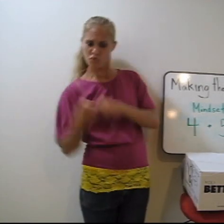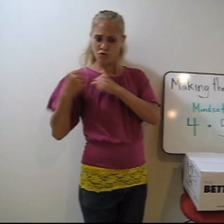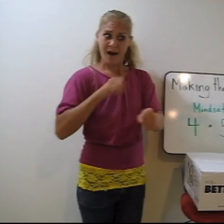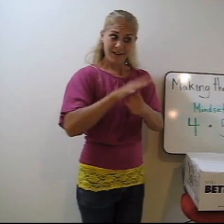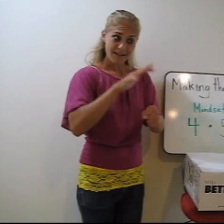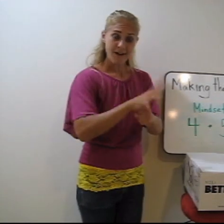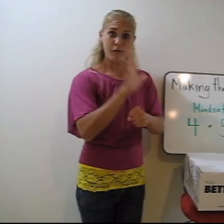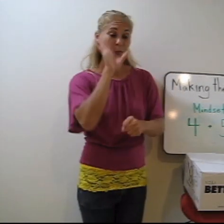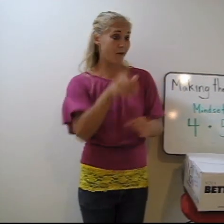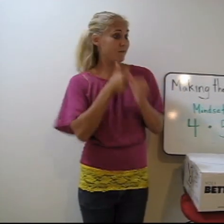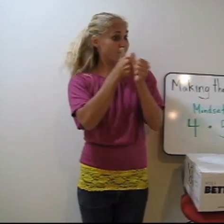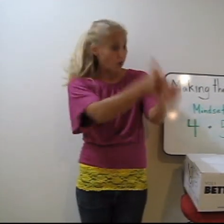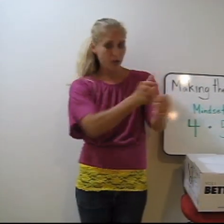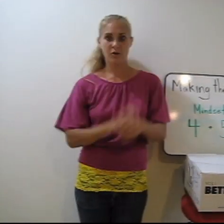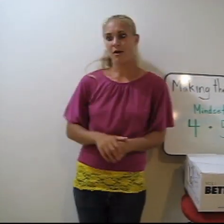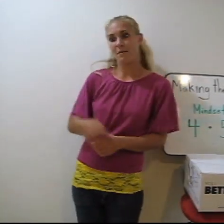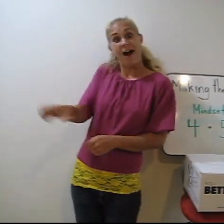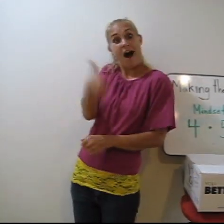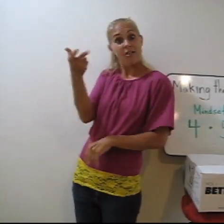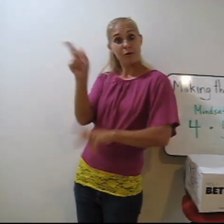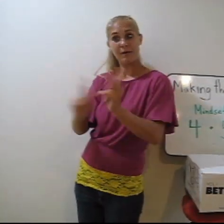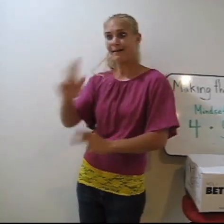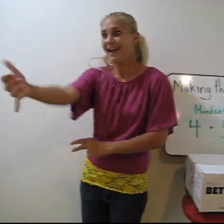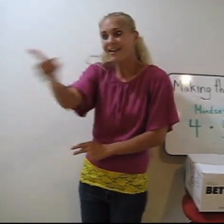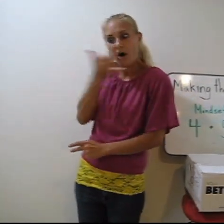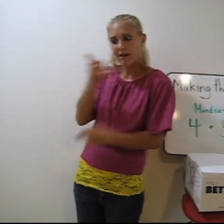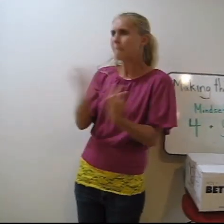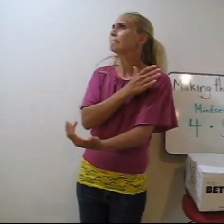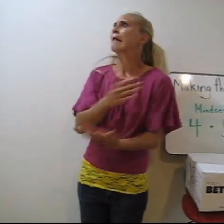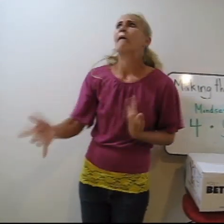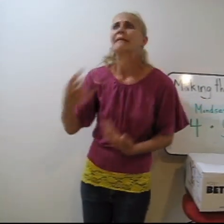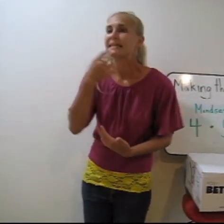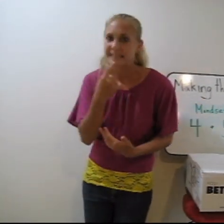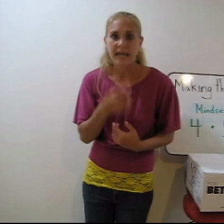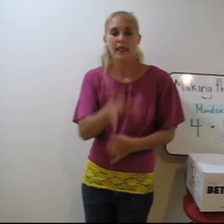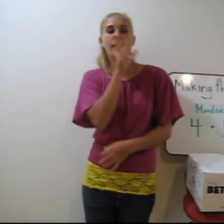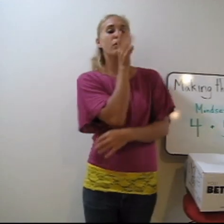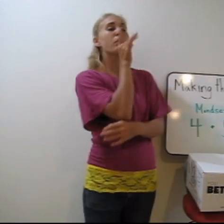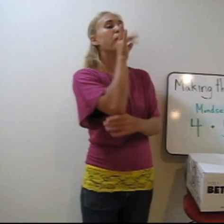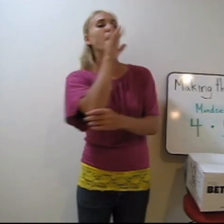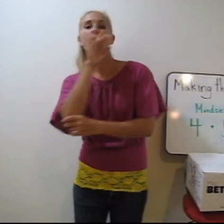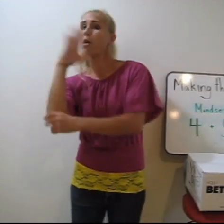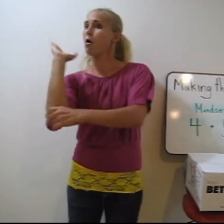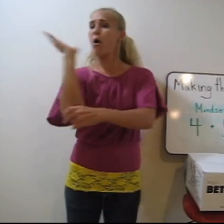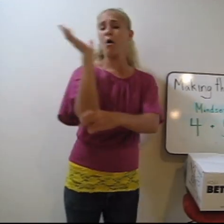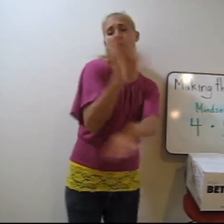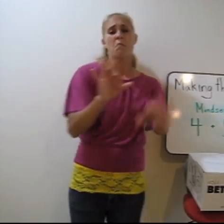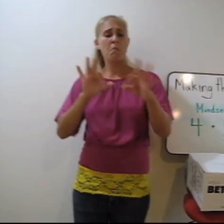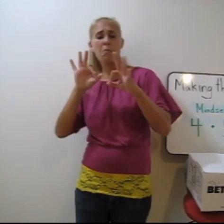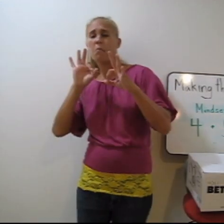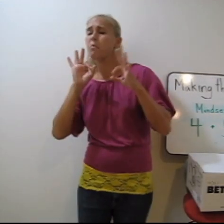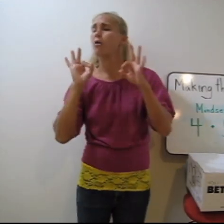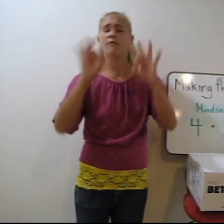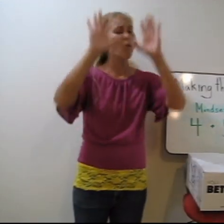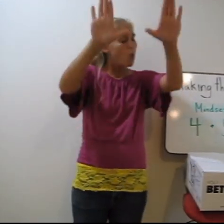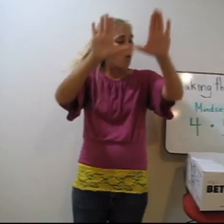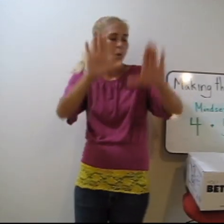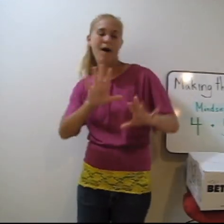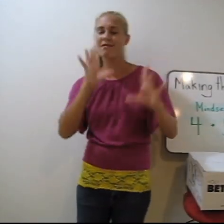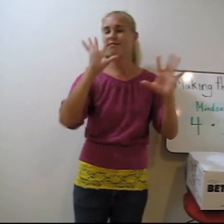other people in my life, no matter what they said, they could give me the most professionally polished, entertaining, emotionally charged, psychologically calculated, and